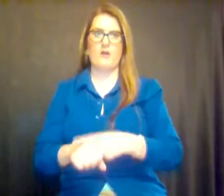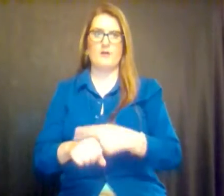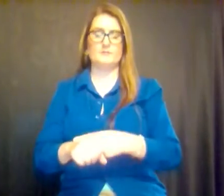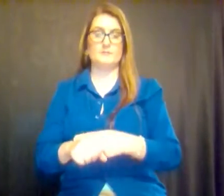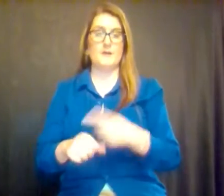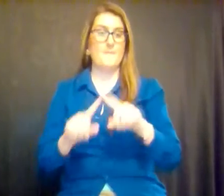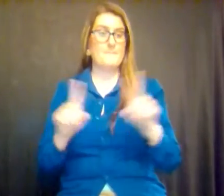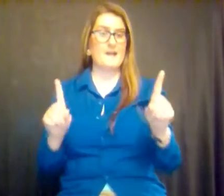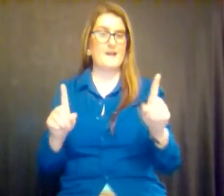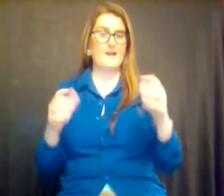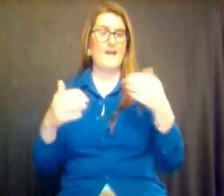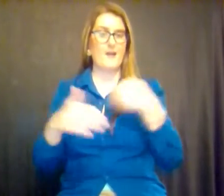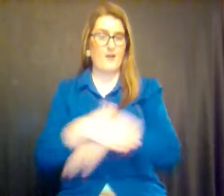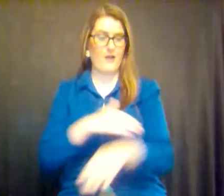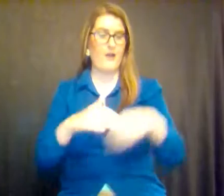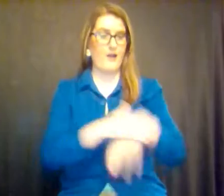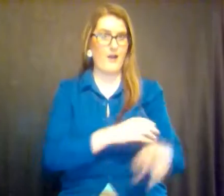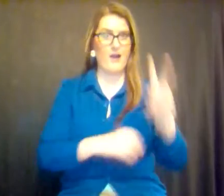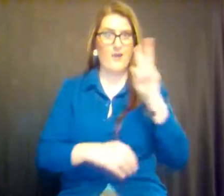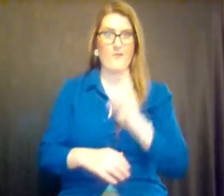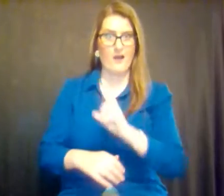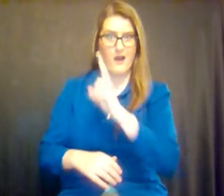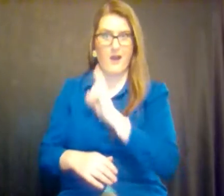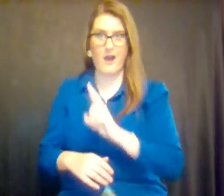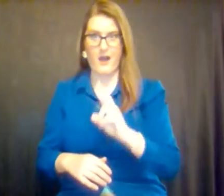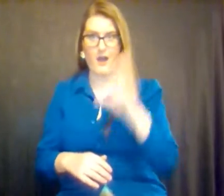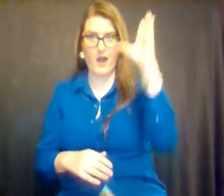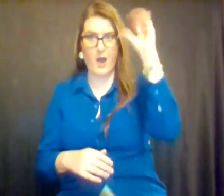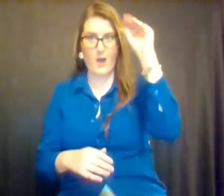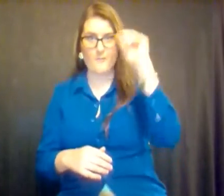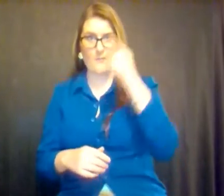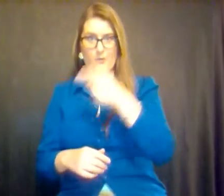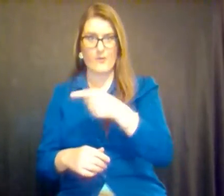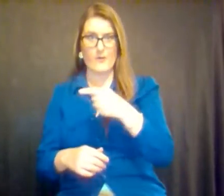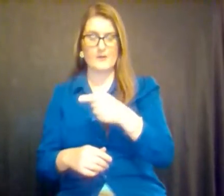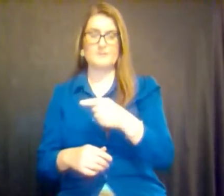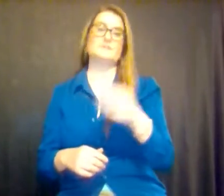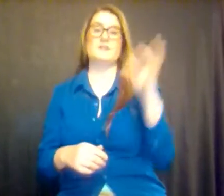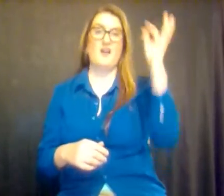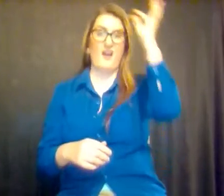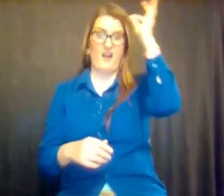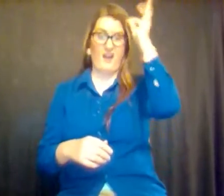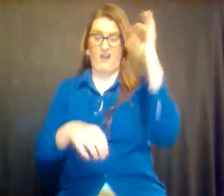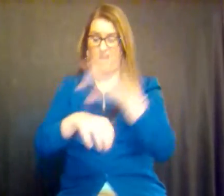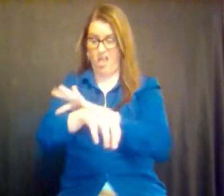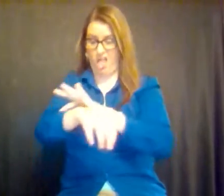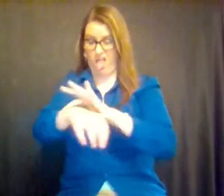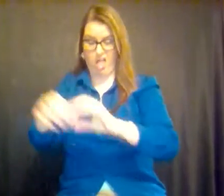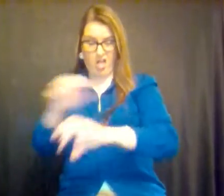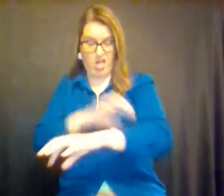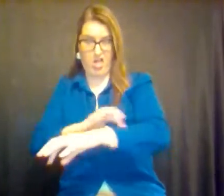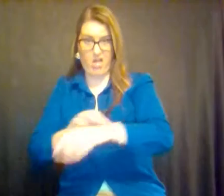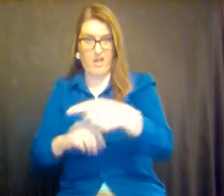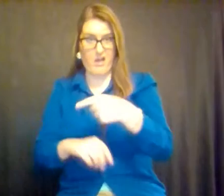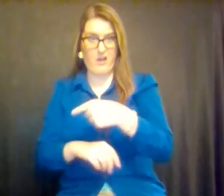born covered from head to foot in hair. Can you imagine having a hairy baby? So they called the little boy